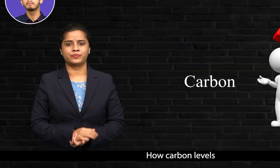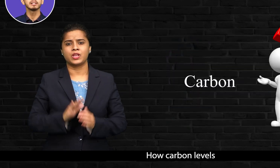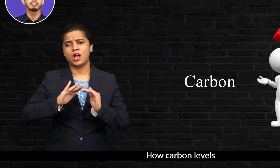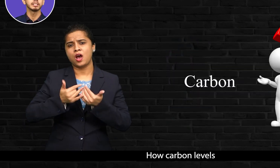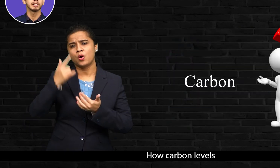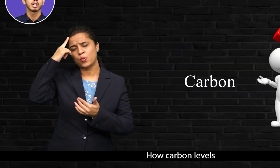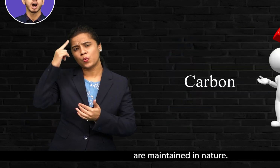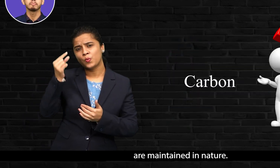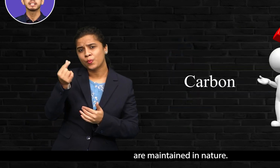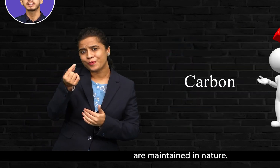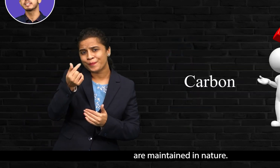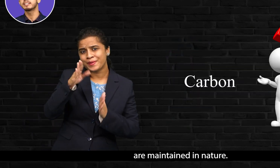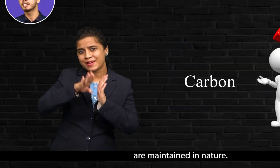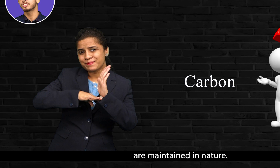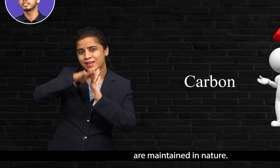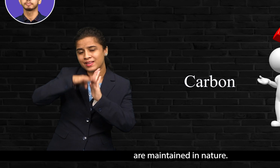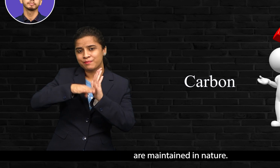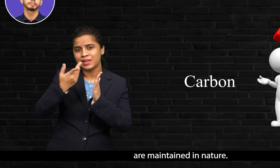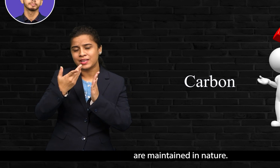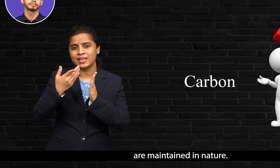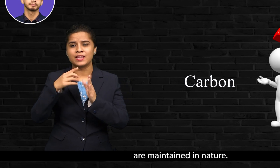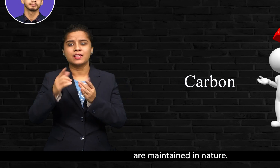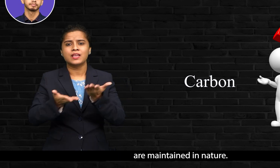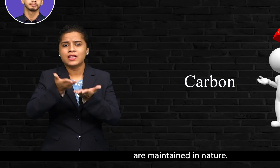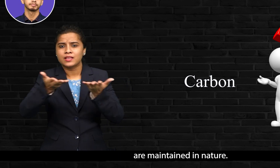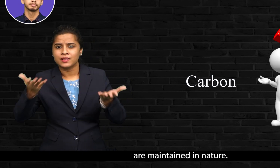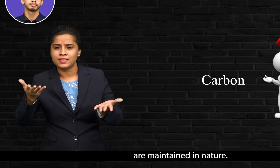How carbon levels are maintained in nature?